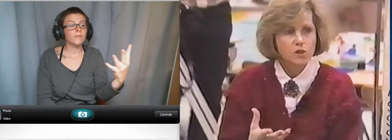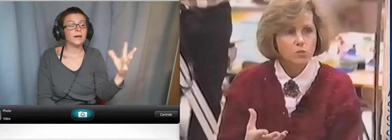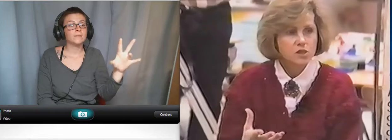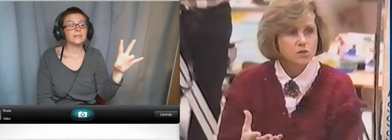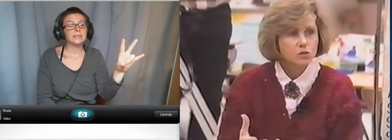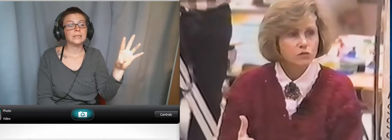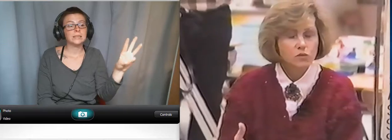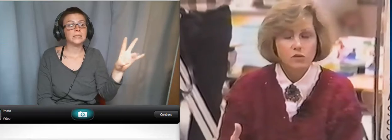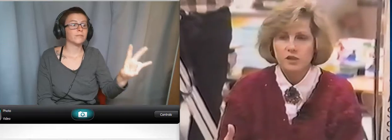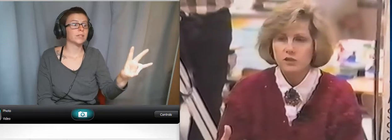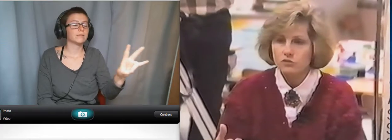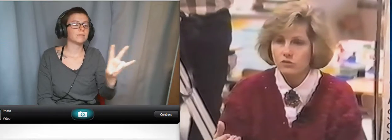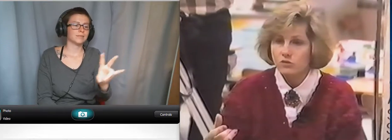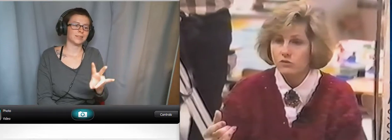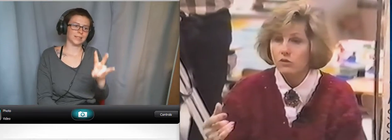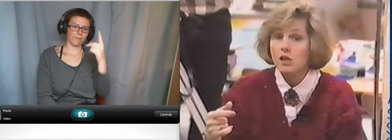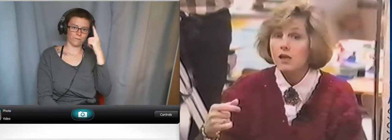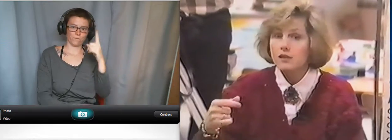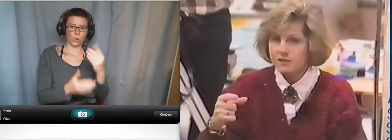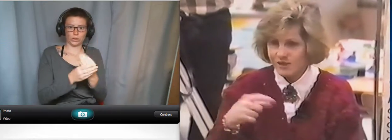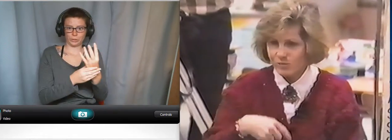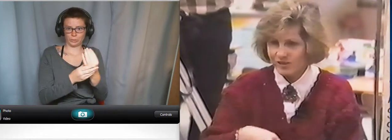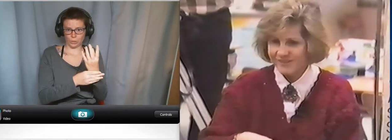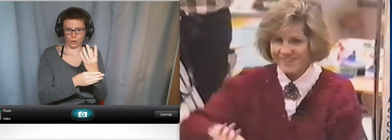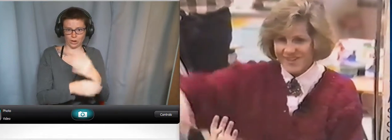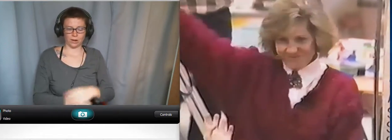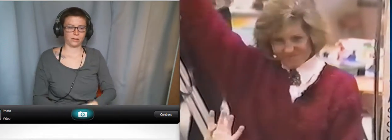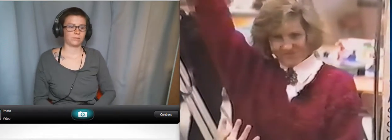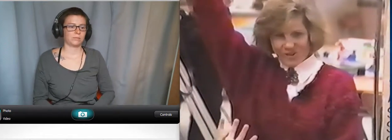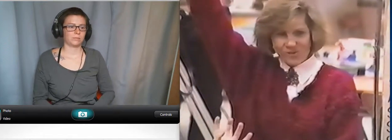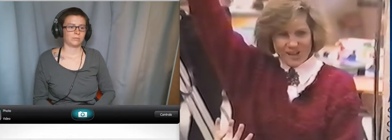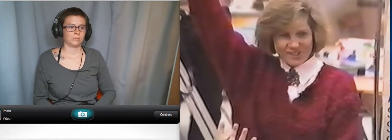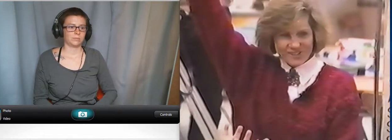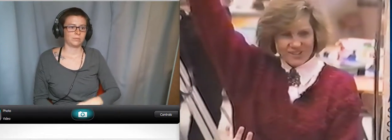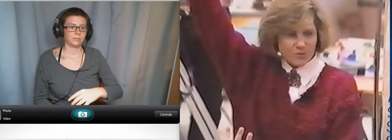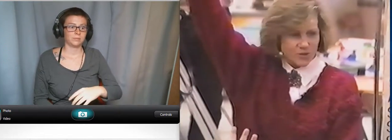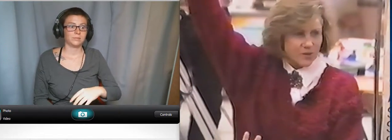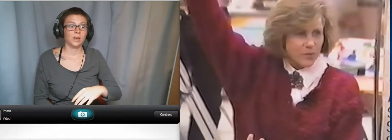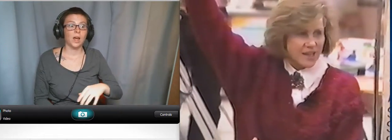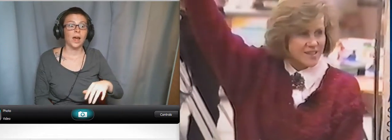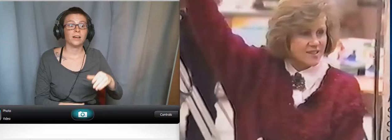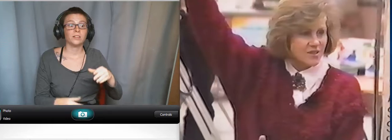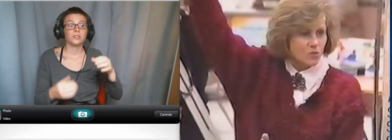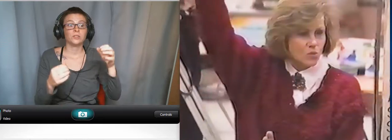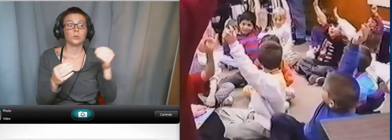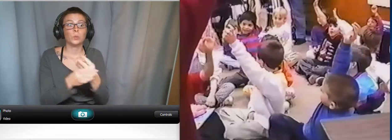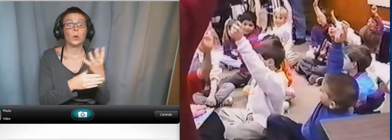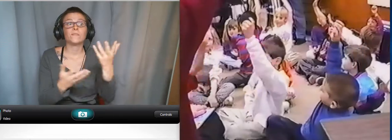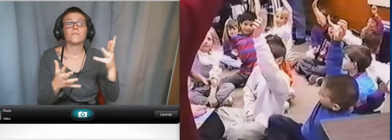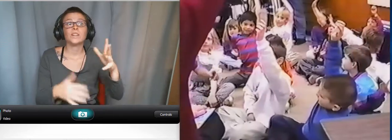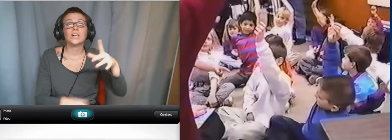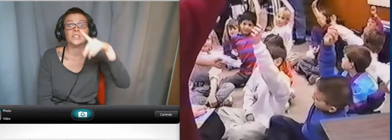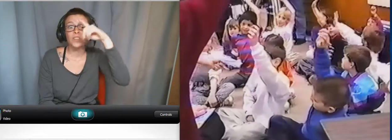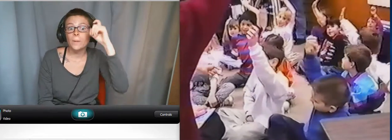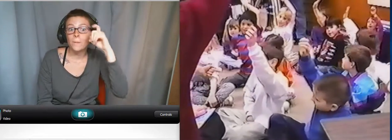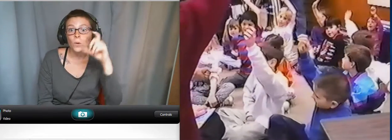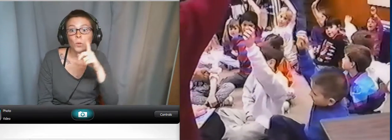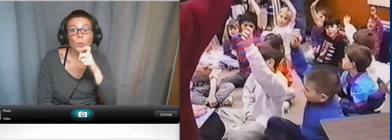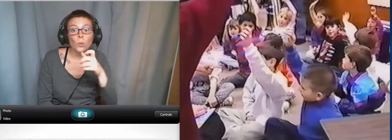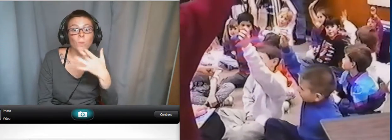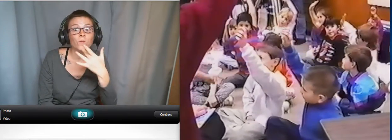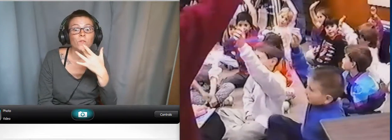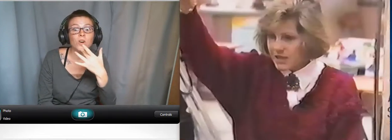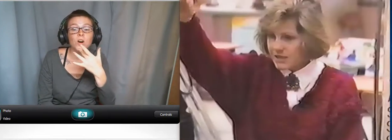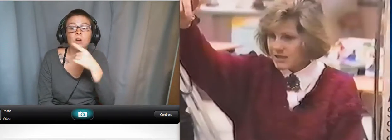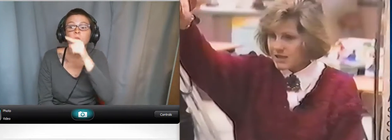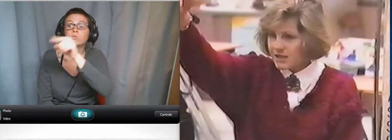after spring, let's move along into summer. Who likes summer the best? 1, 2, 3,